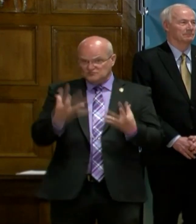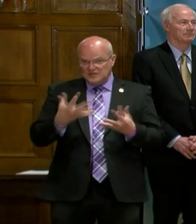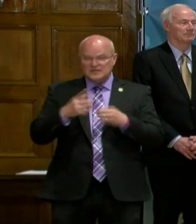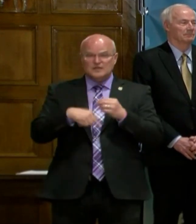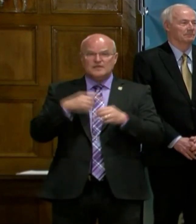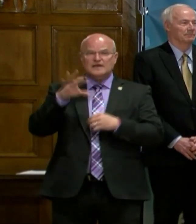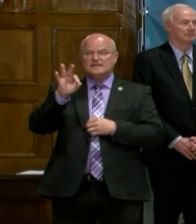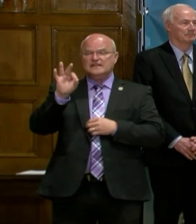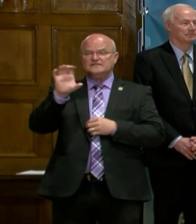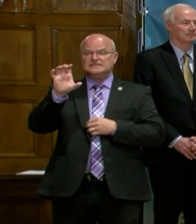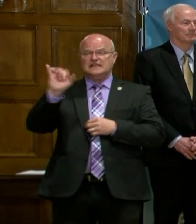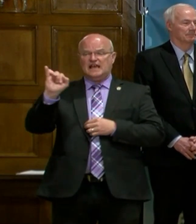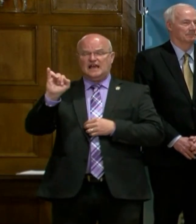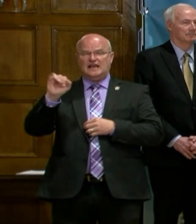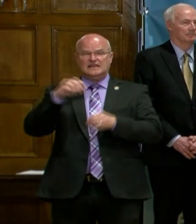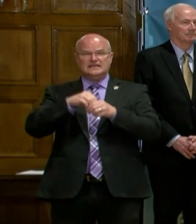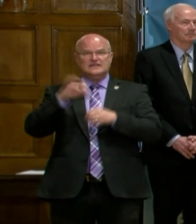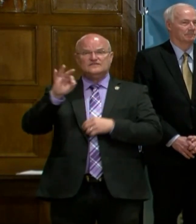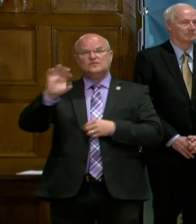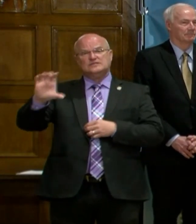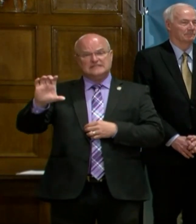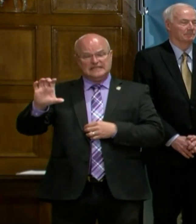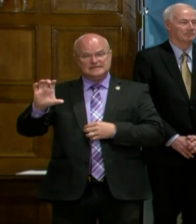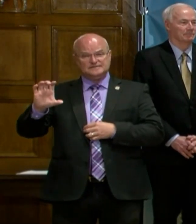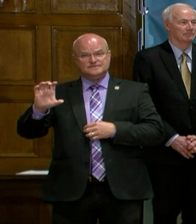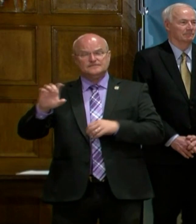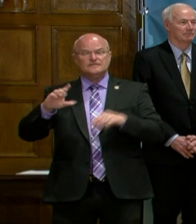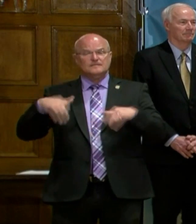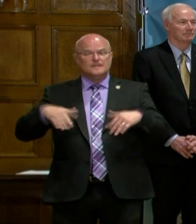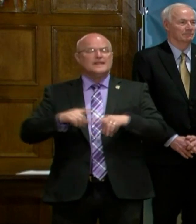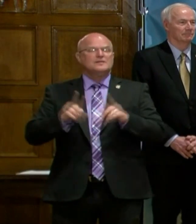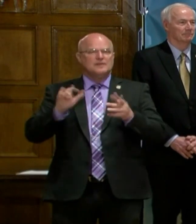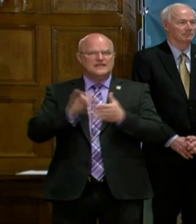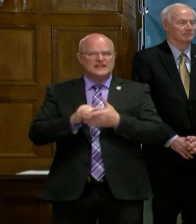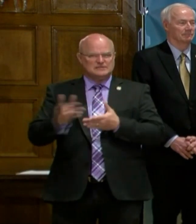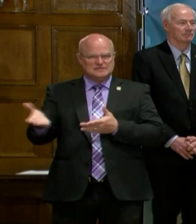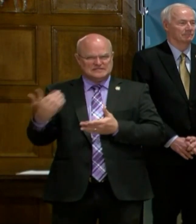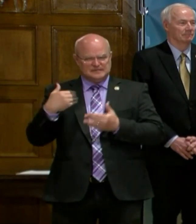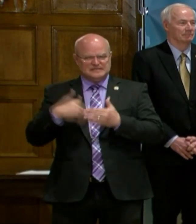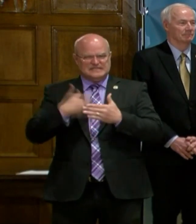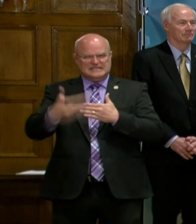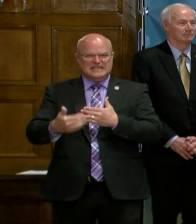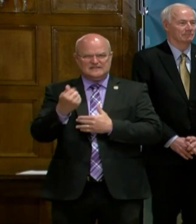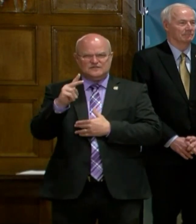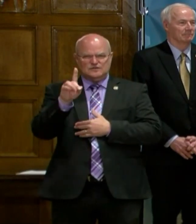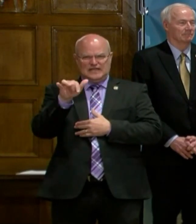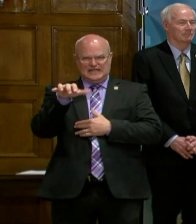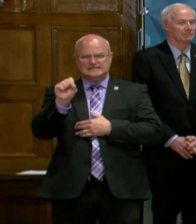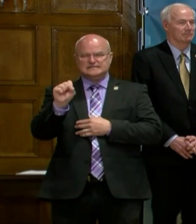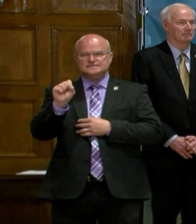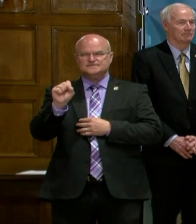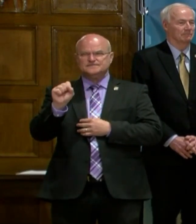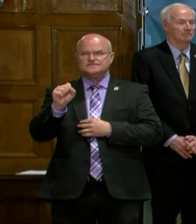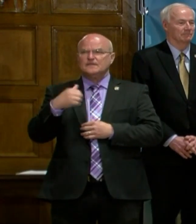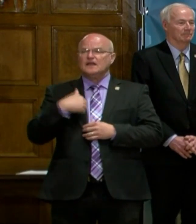the Federal Correctional Institute in Forest City yet, but that should be coming in the next few days. I wanted to talk a